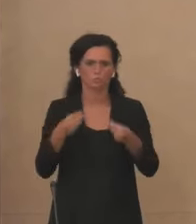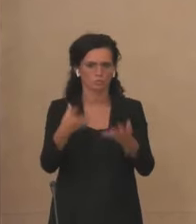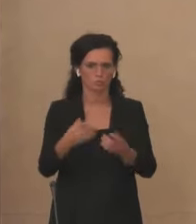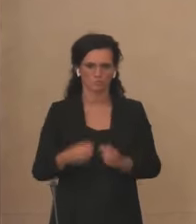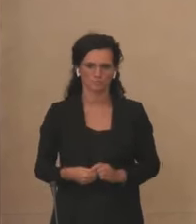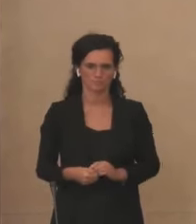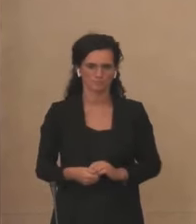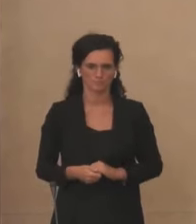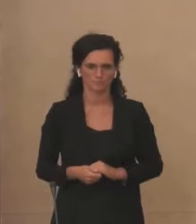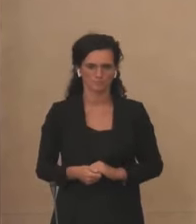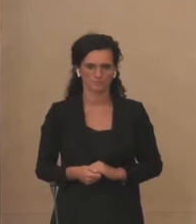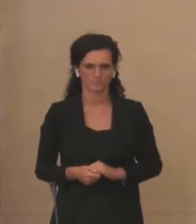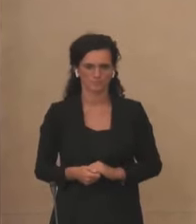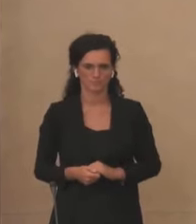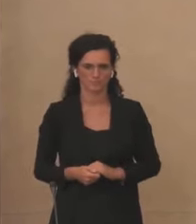COVID-19 guidelines.